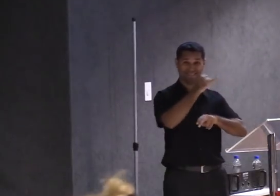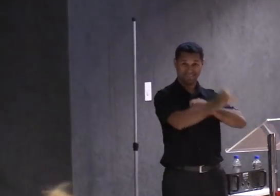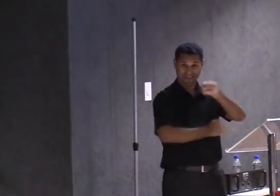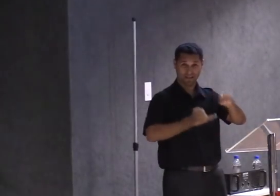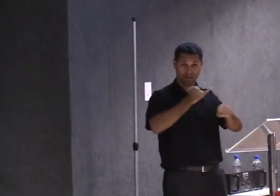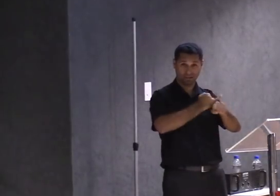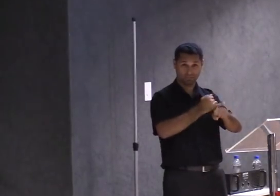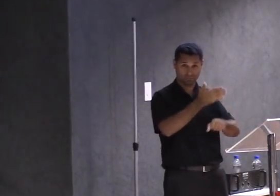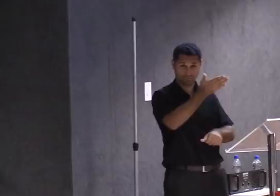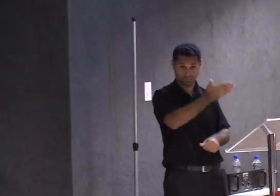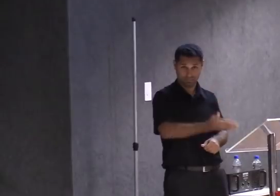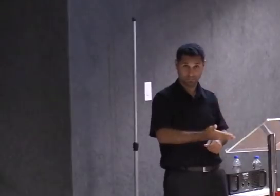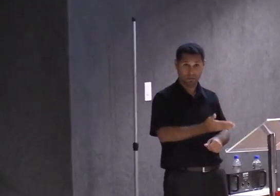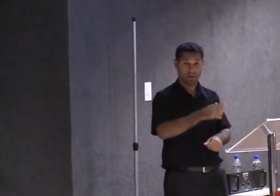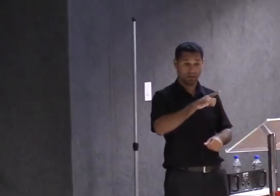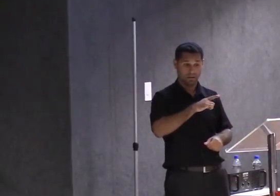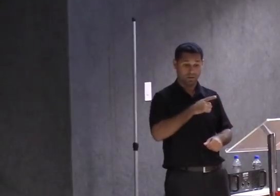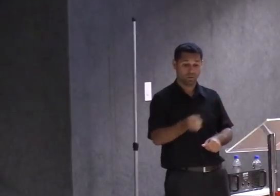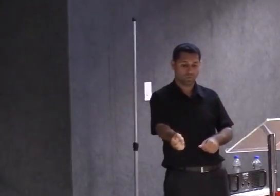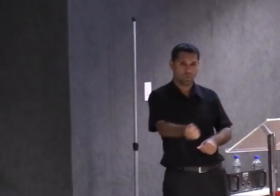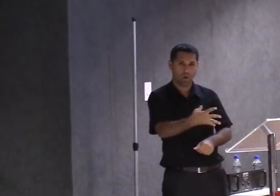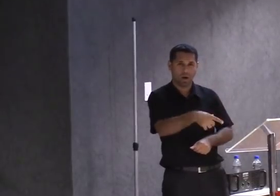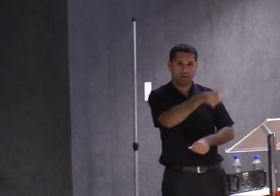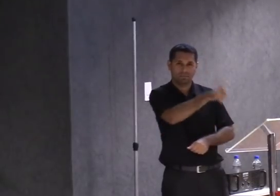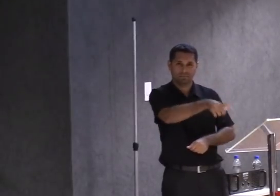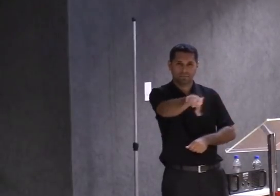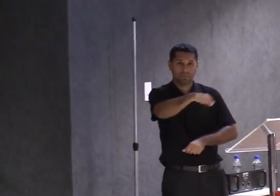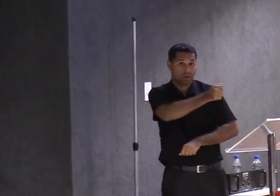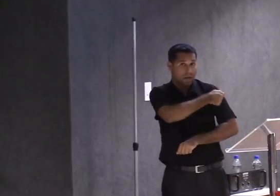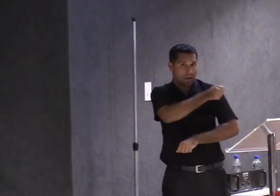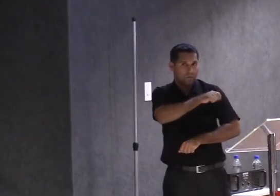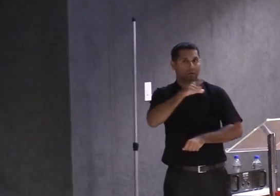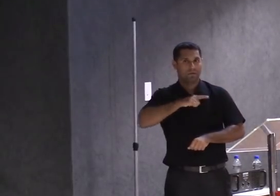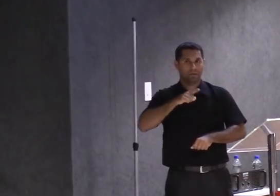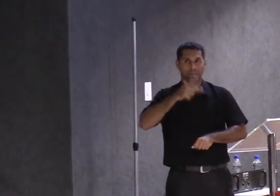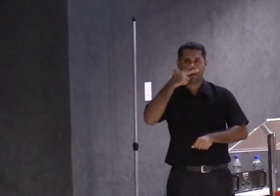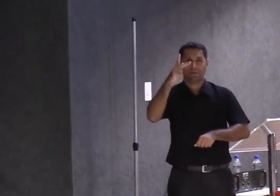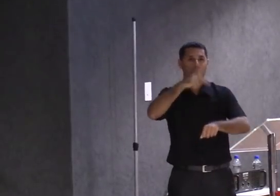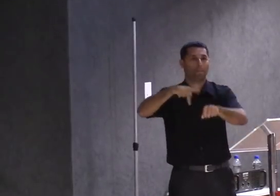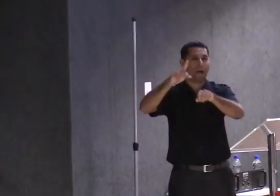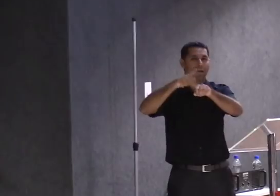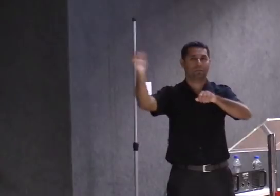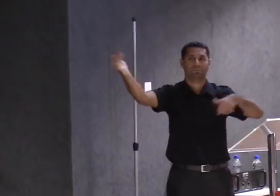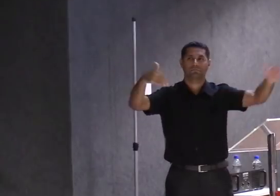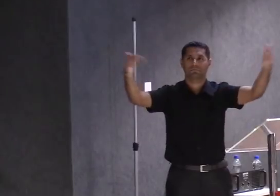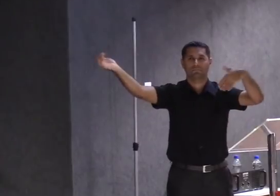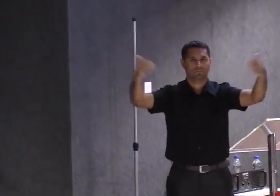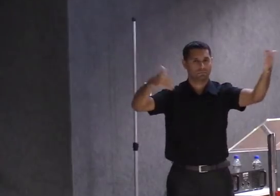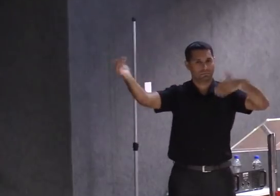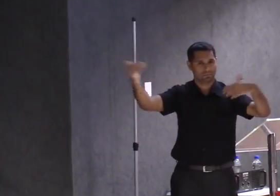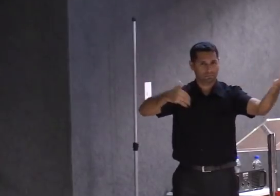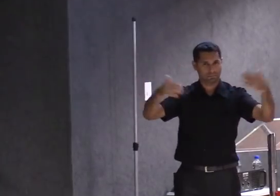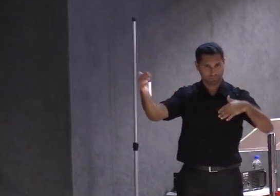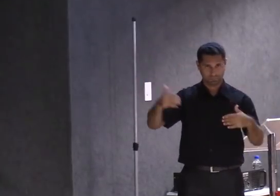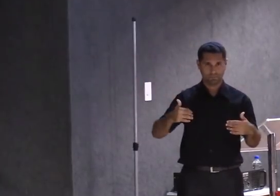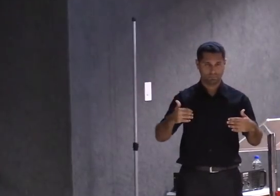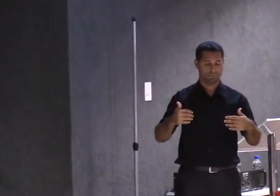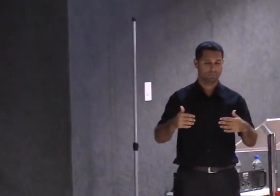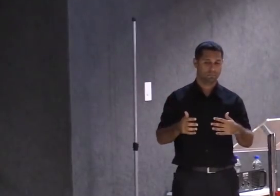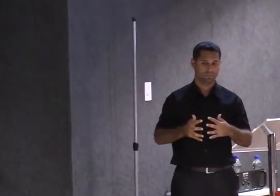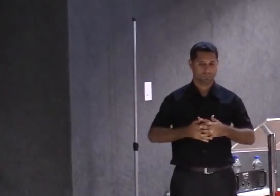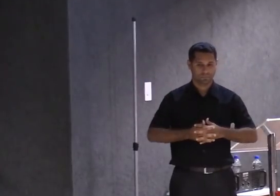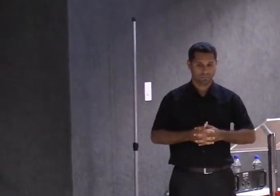os novos estudantes são muito internacionais. And also the world of